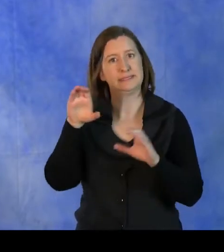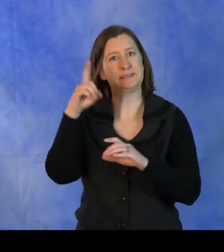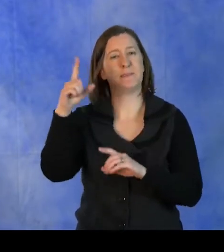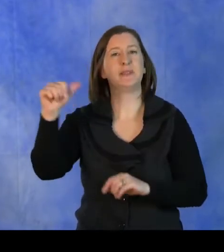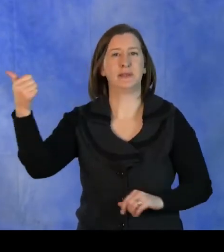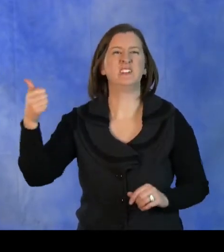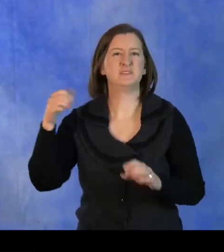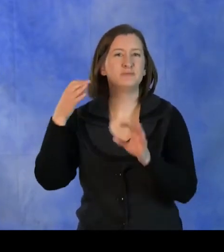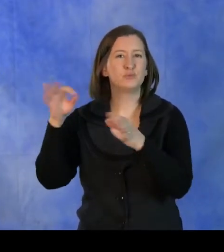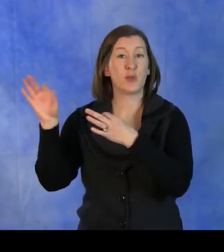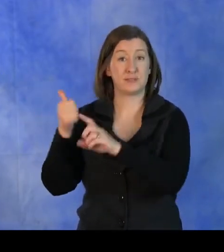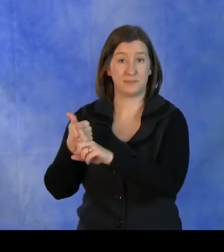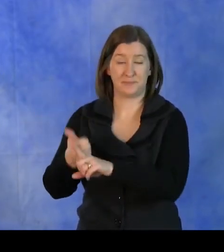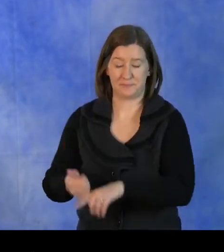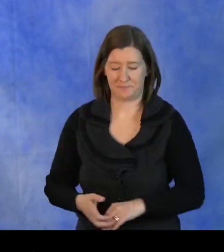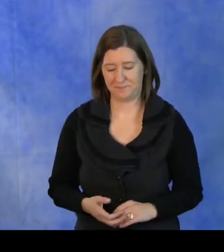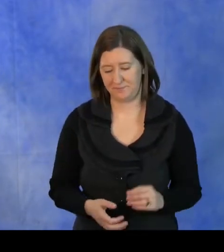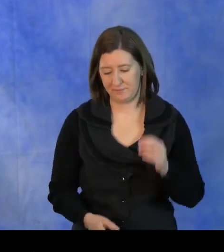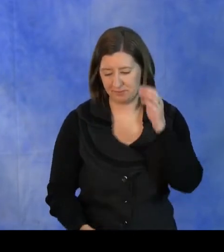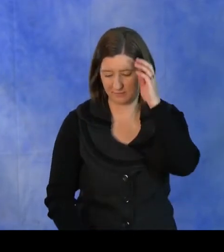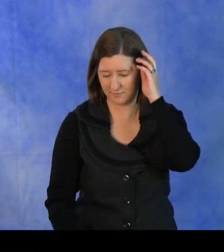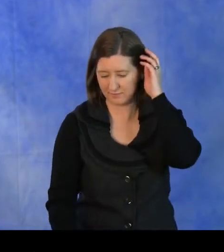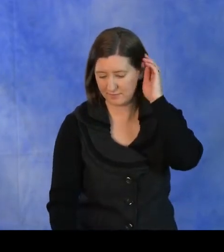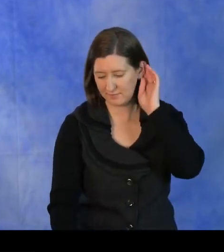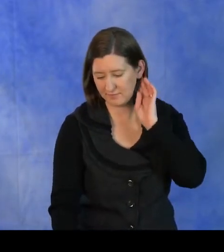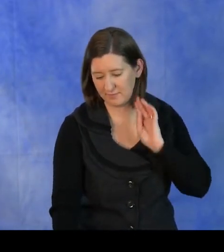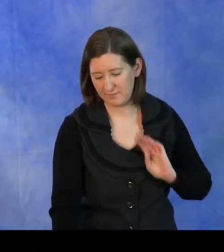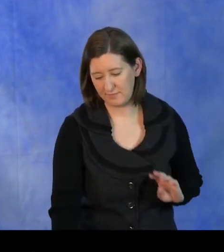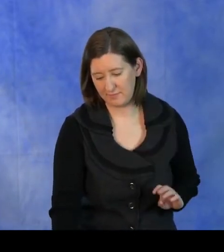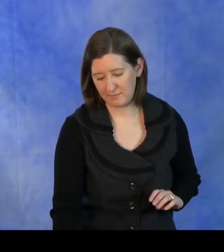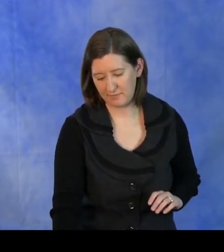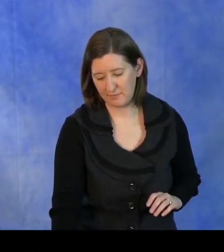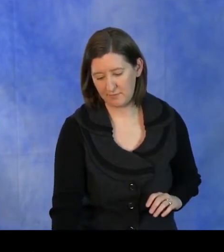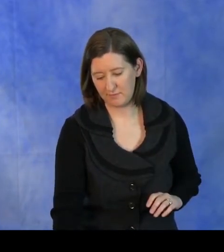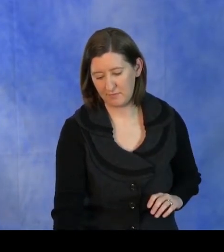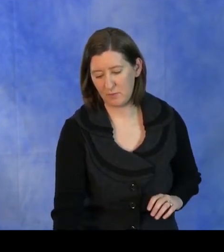didn't sit there staring at it, they did something else to distract themselves.